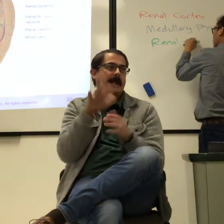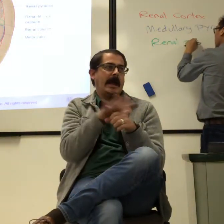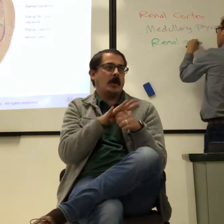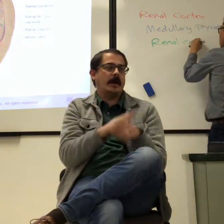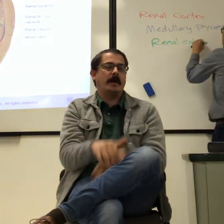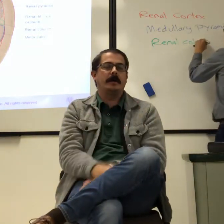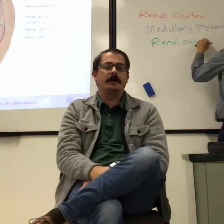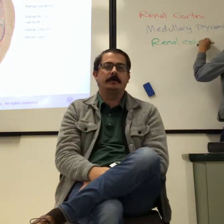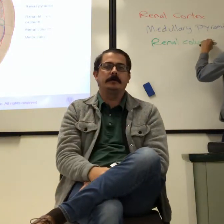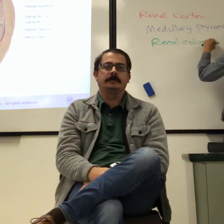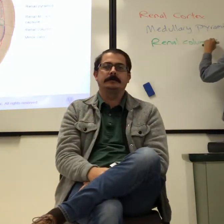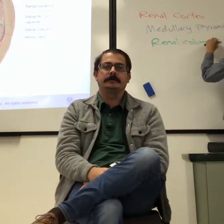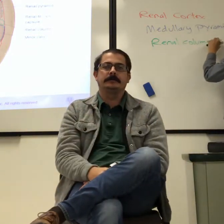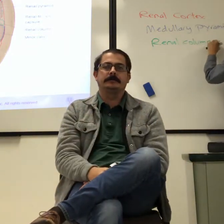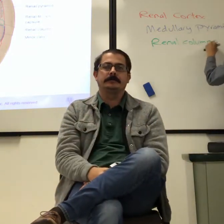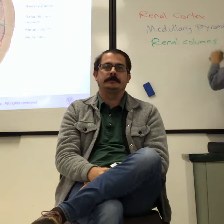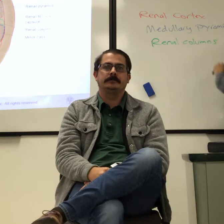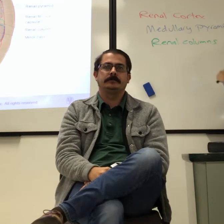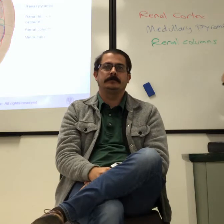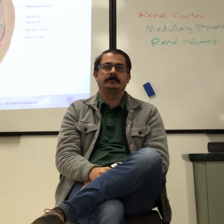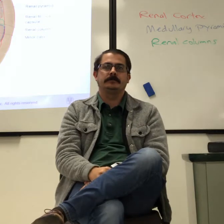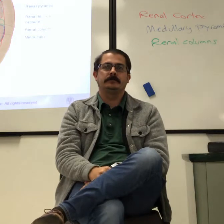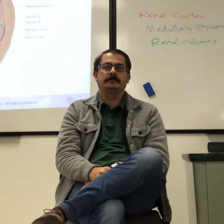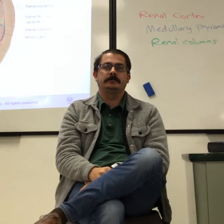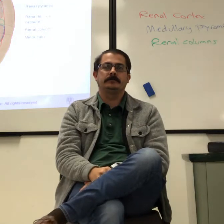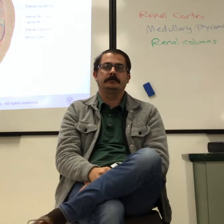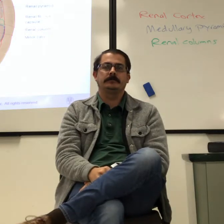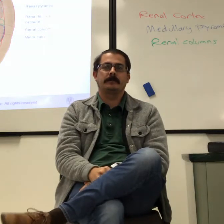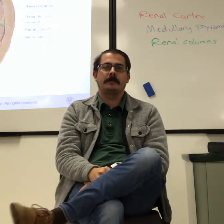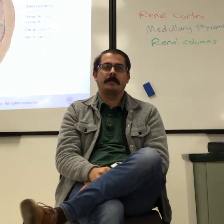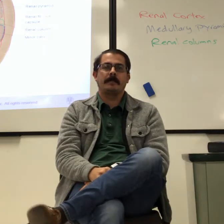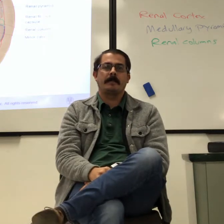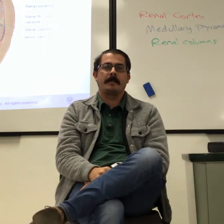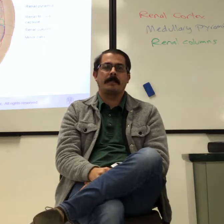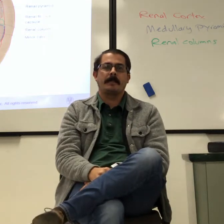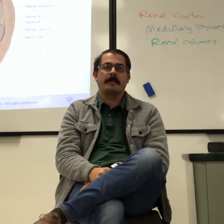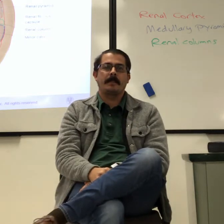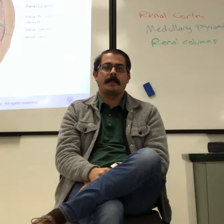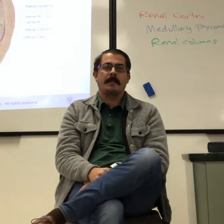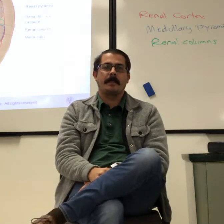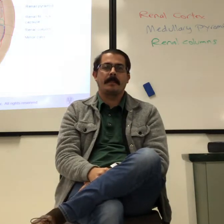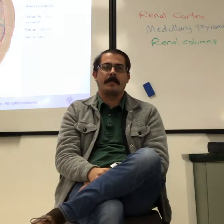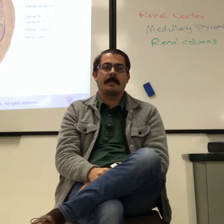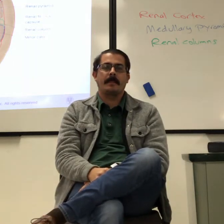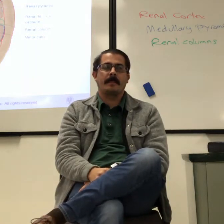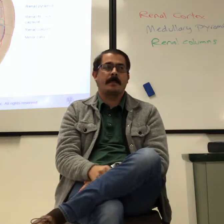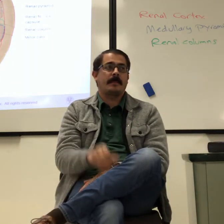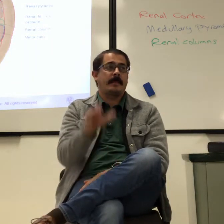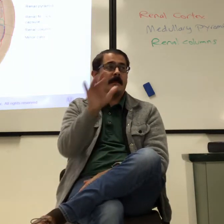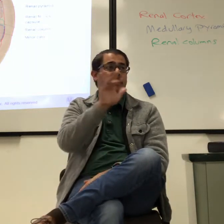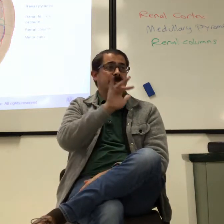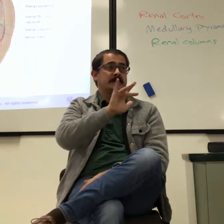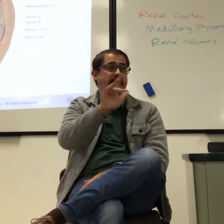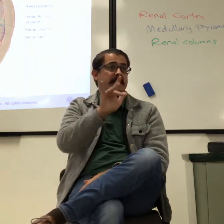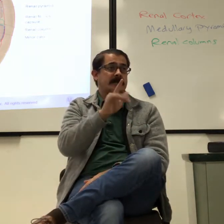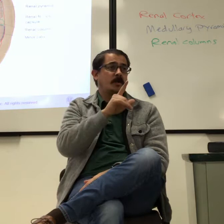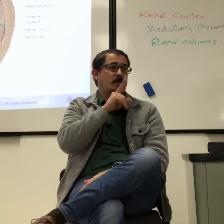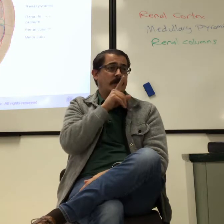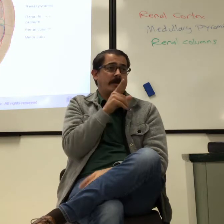Renal columns. There are spaces where there's basically nothing but fat and blood